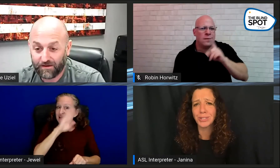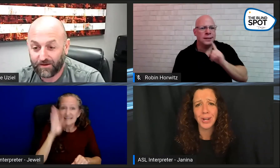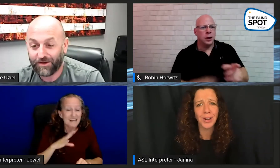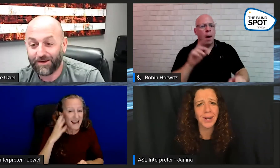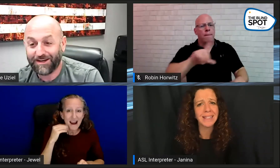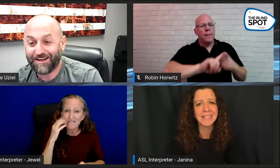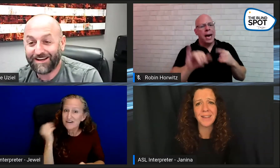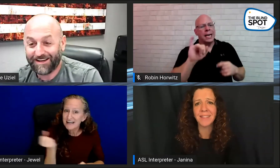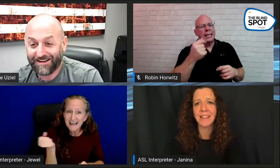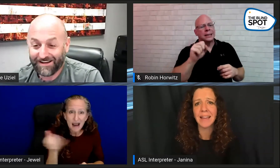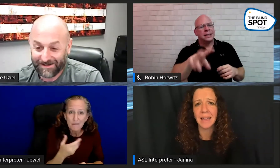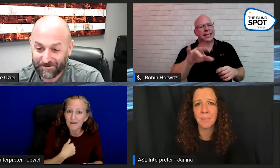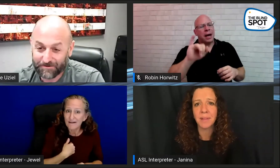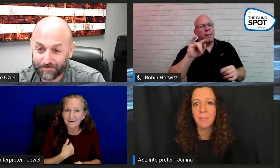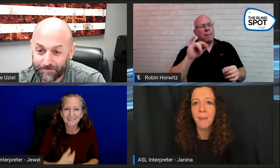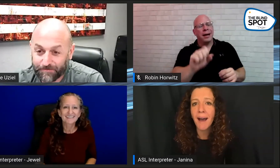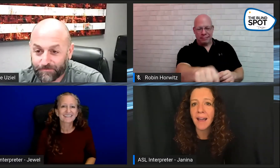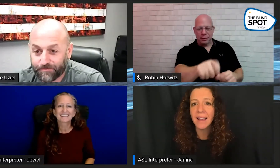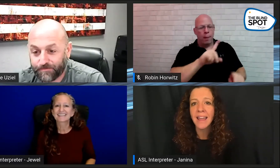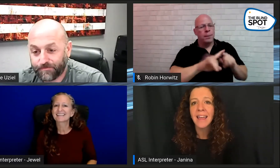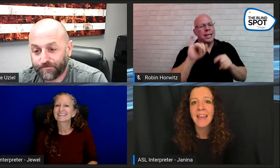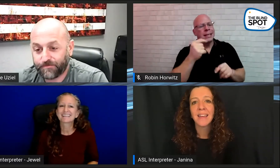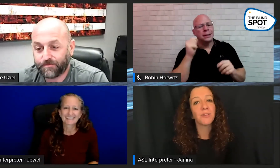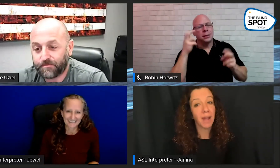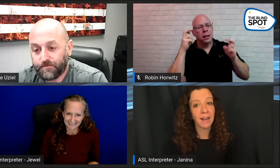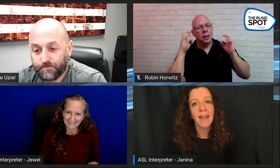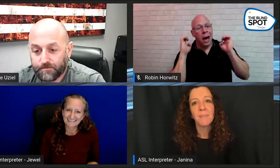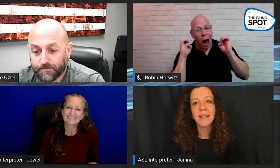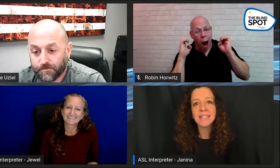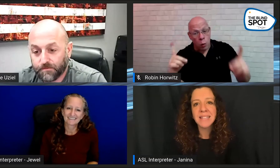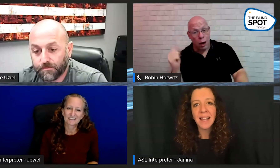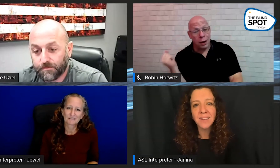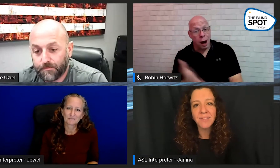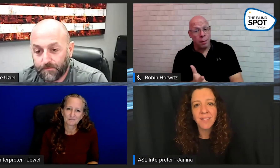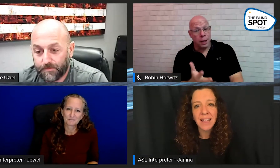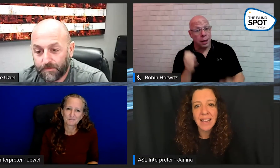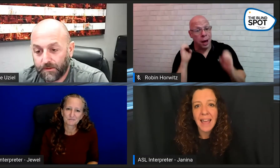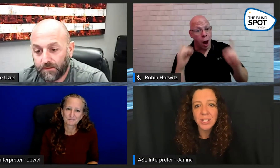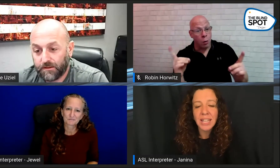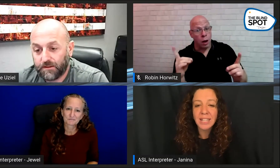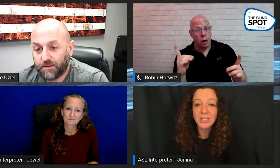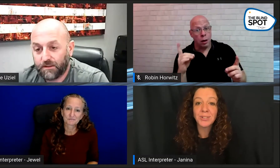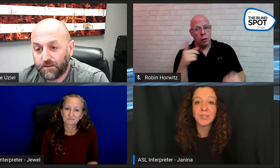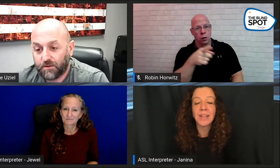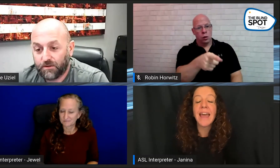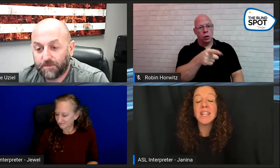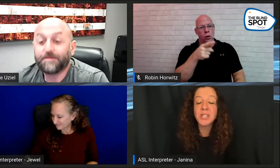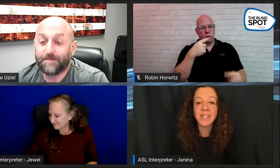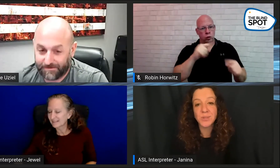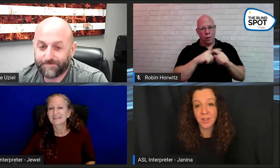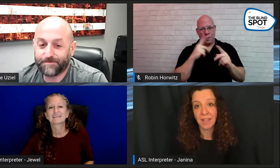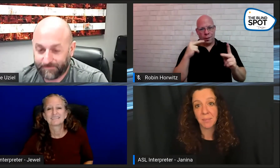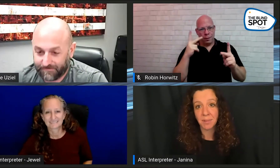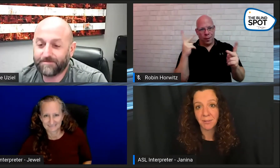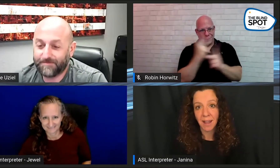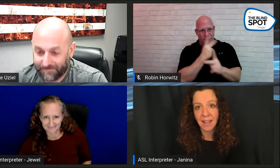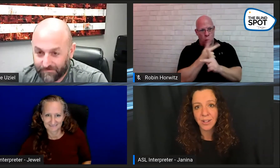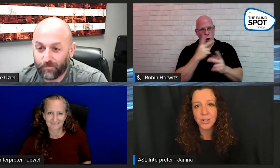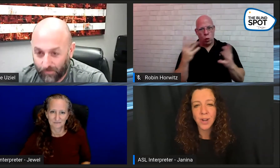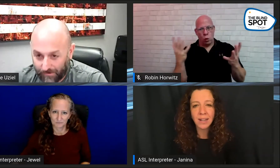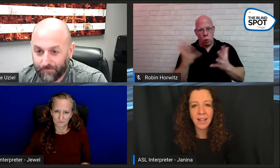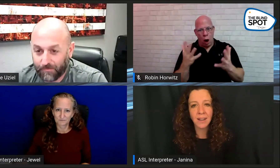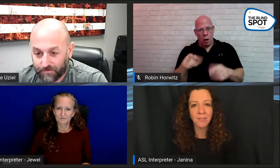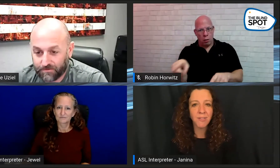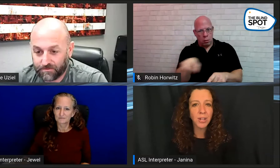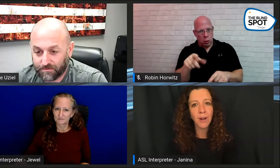for sure. It's definitely like gambling, but you're right. But it's kind of like an educated sort of gambling, right?